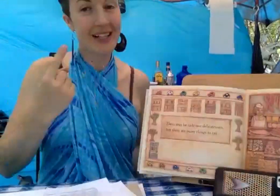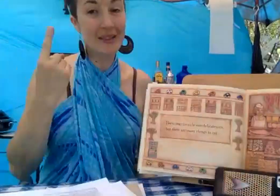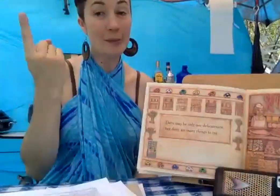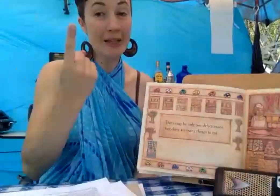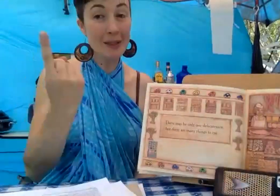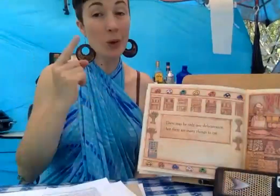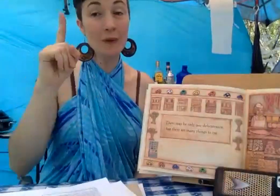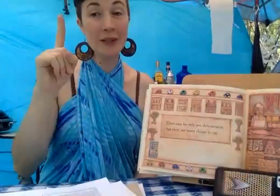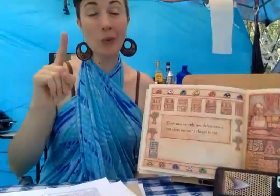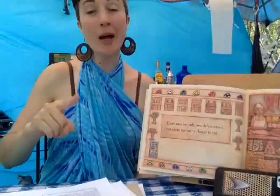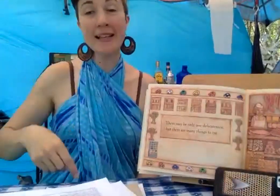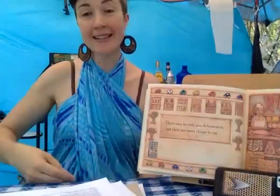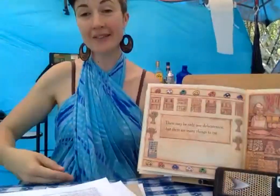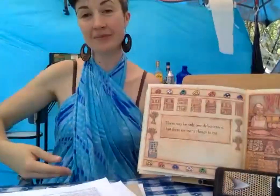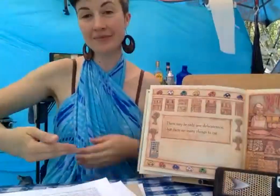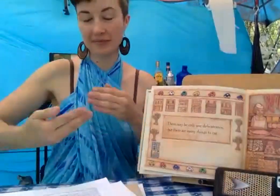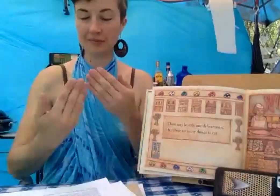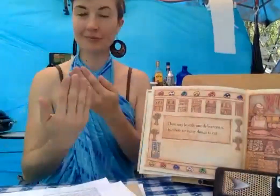There may be only one